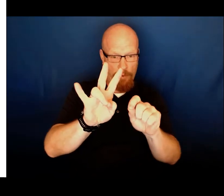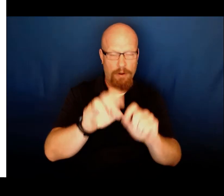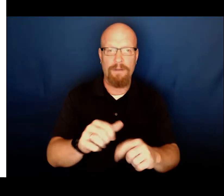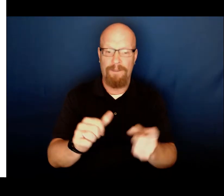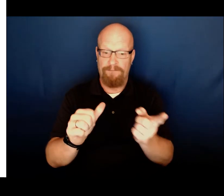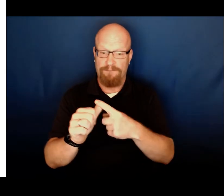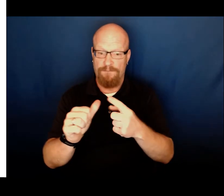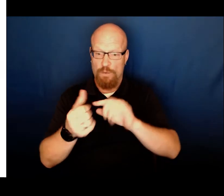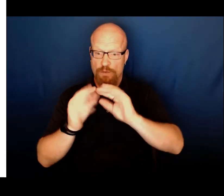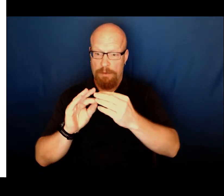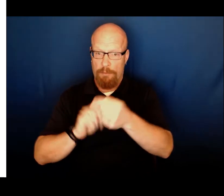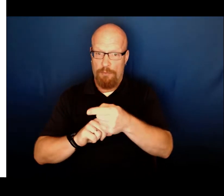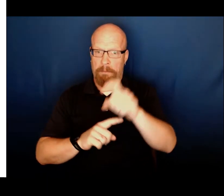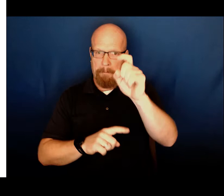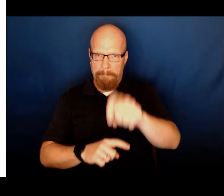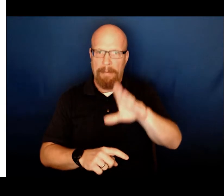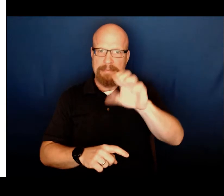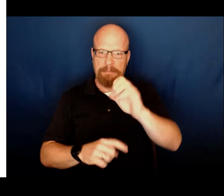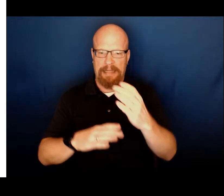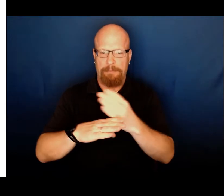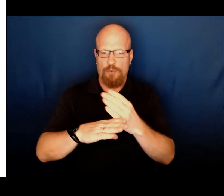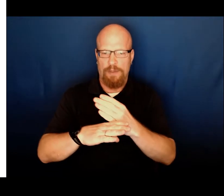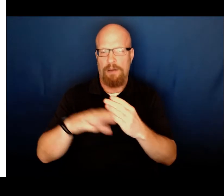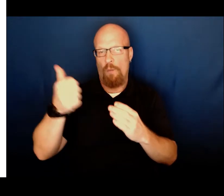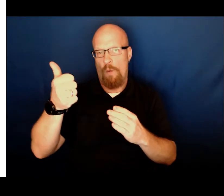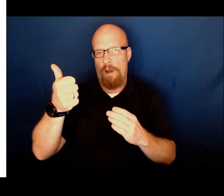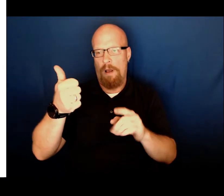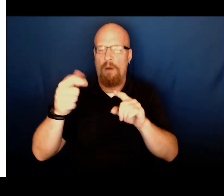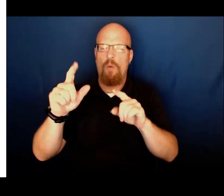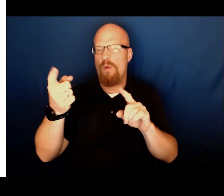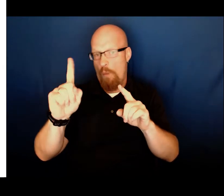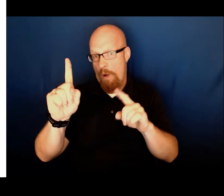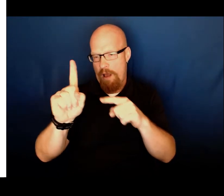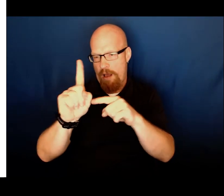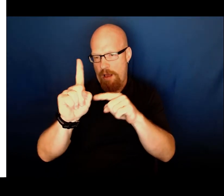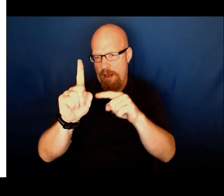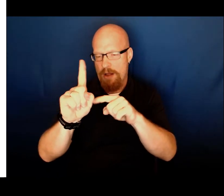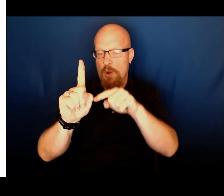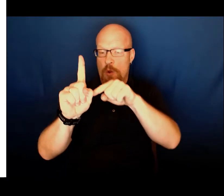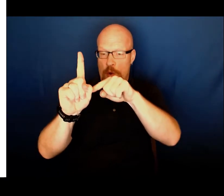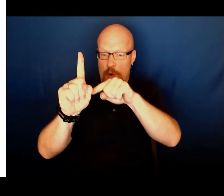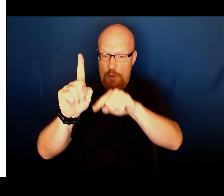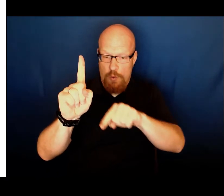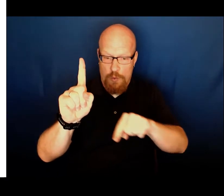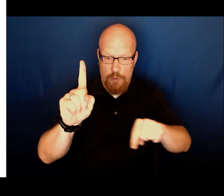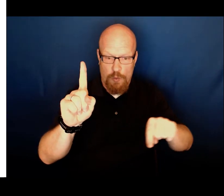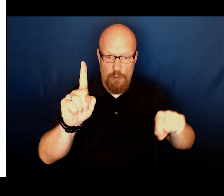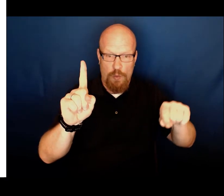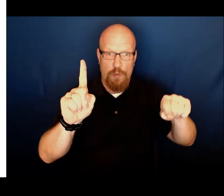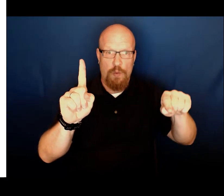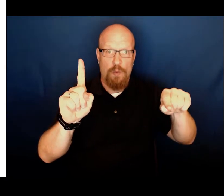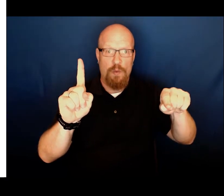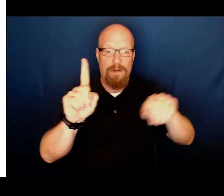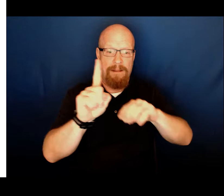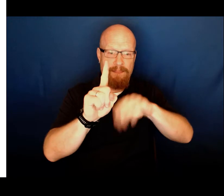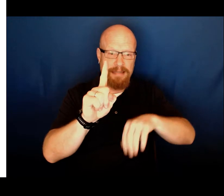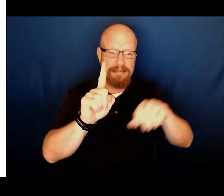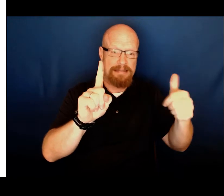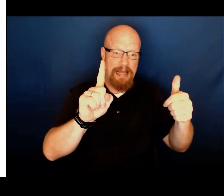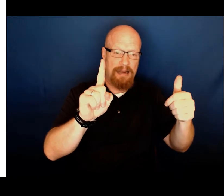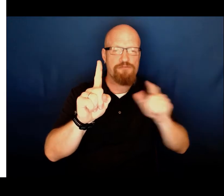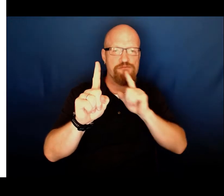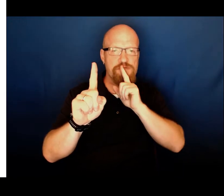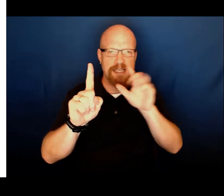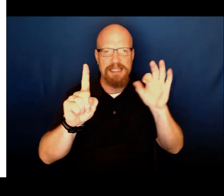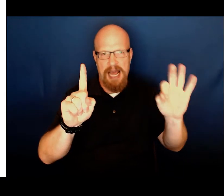2.03 or 7 point, the first number must be between 1 and less than